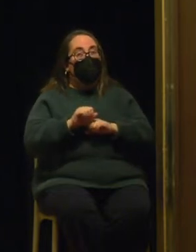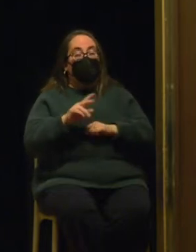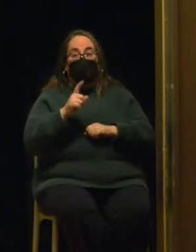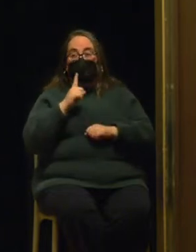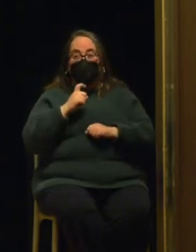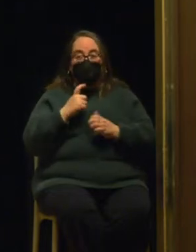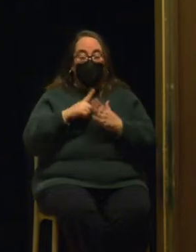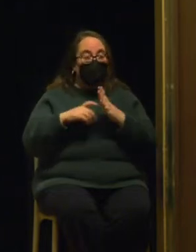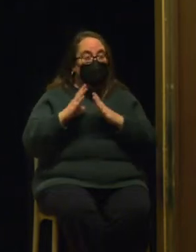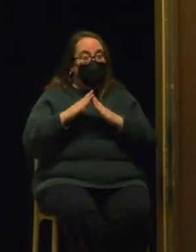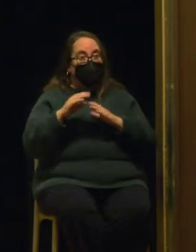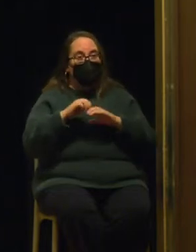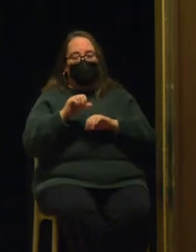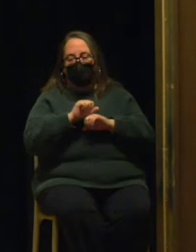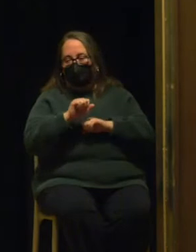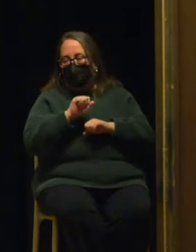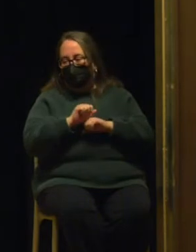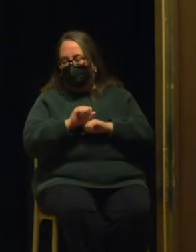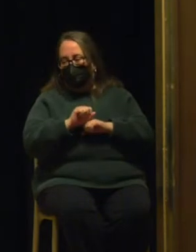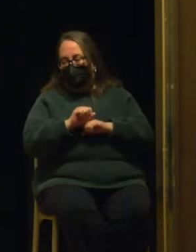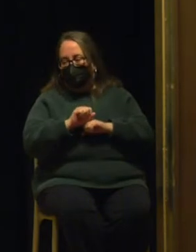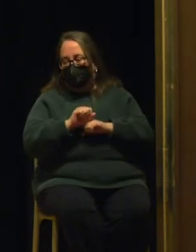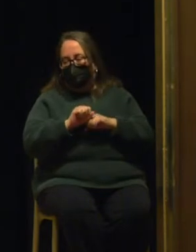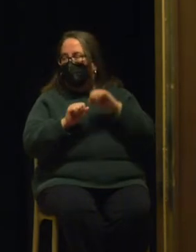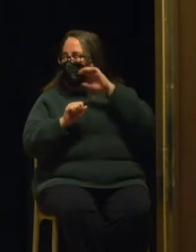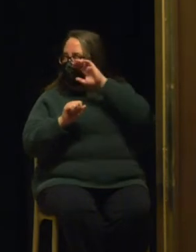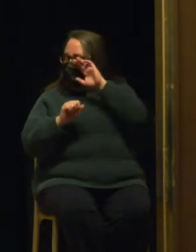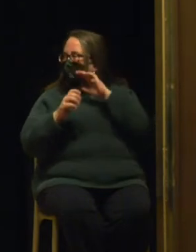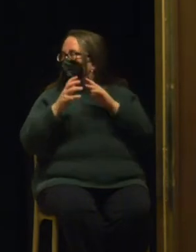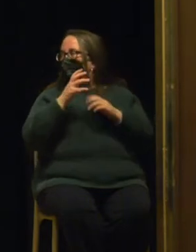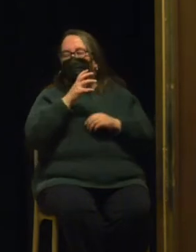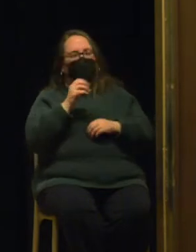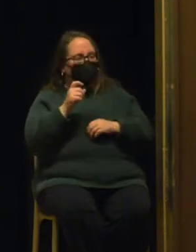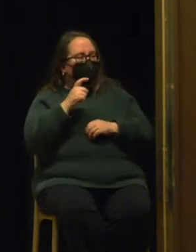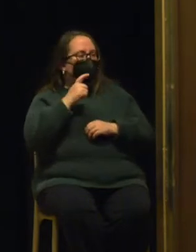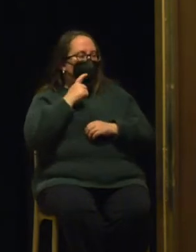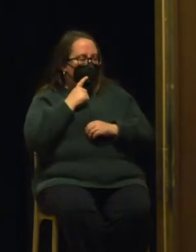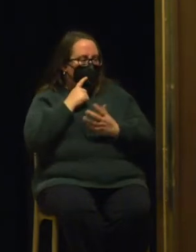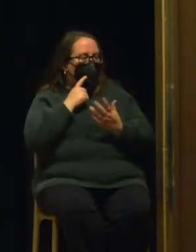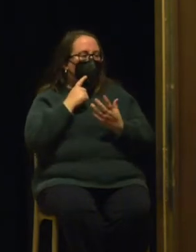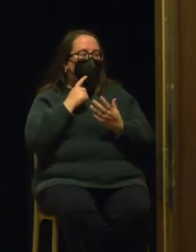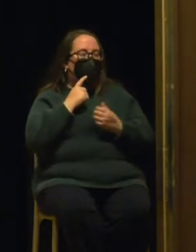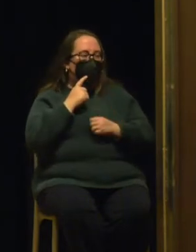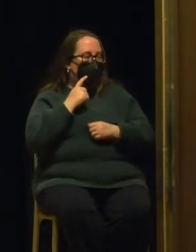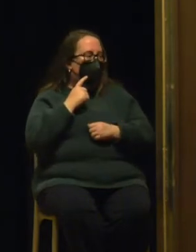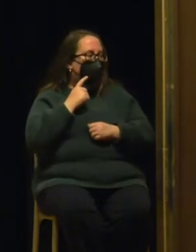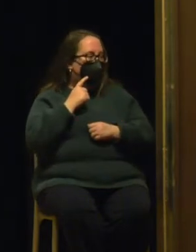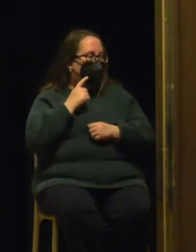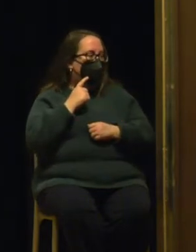high point of your career? I was like, well, being on New York Stock Exchange, it doesn't get better than that. But then when I